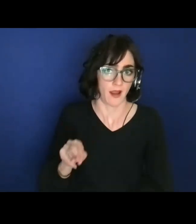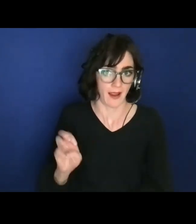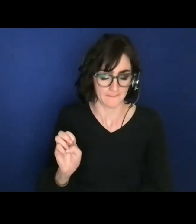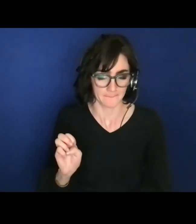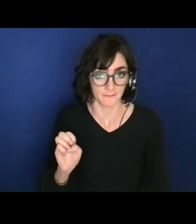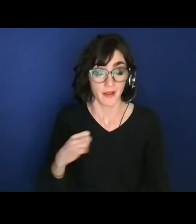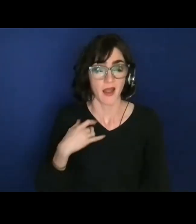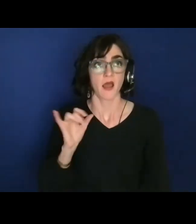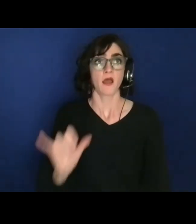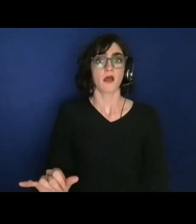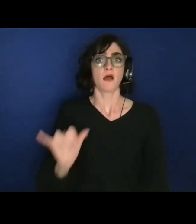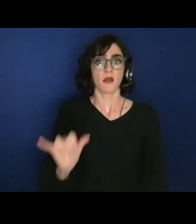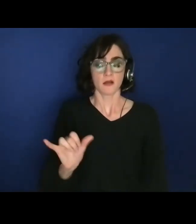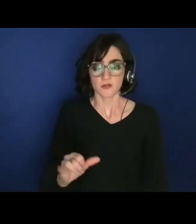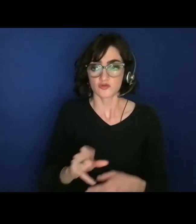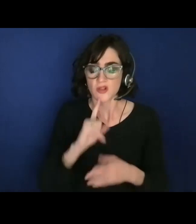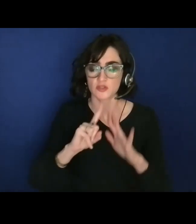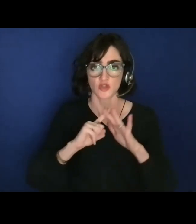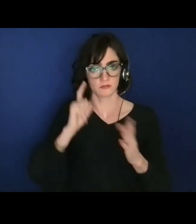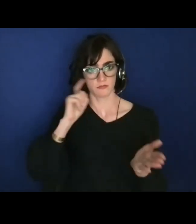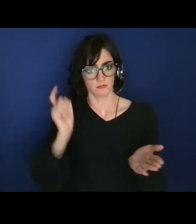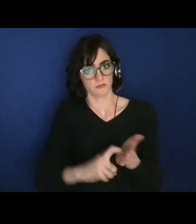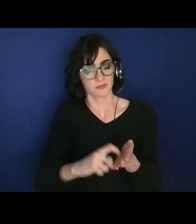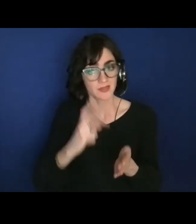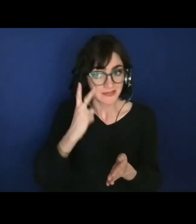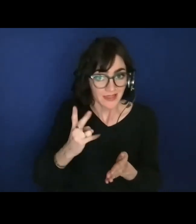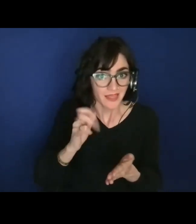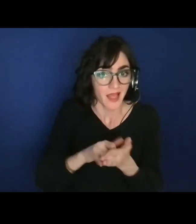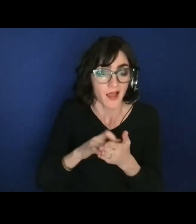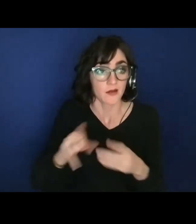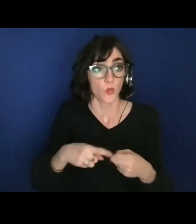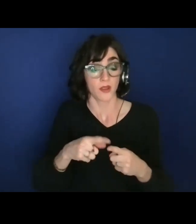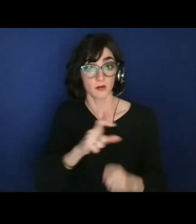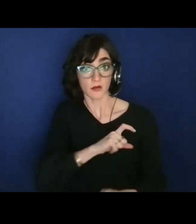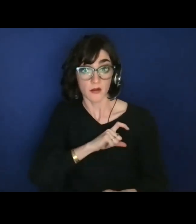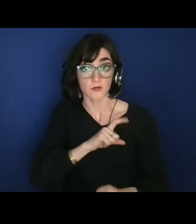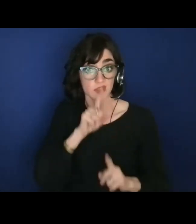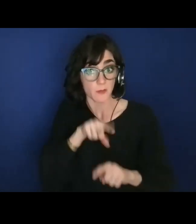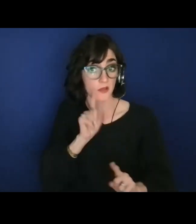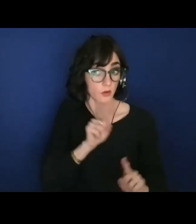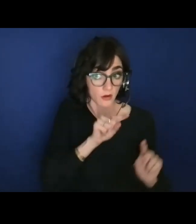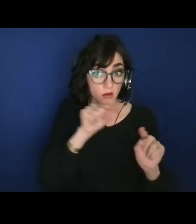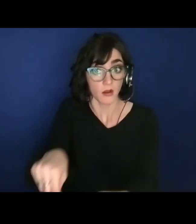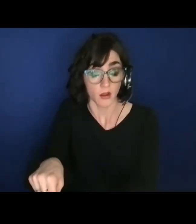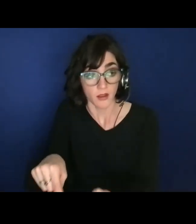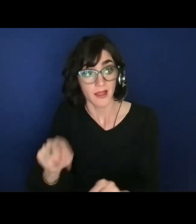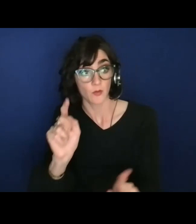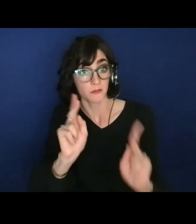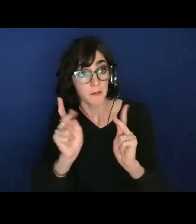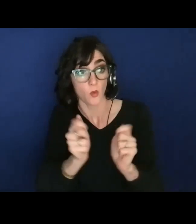when I went on a lot of these police-based co-response calls that were people with serious mental illness calling the